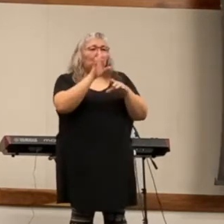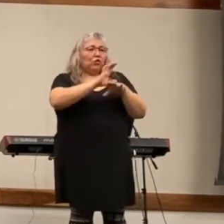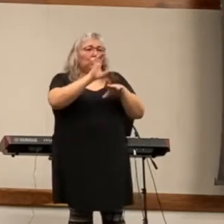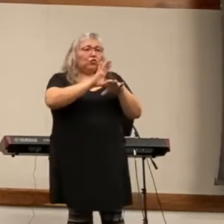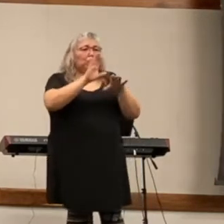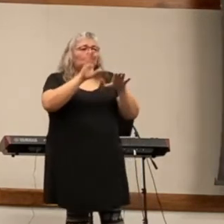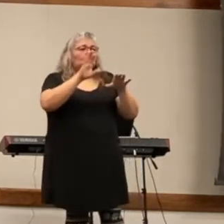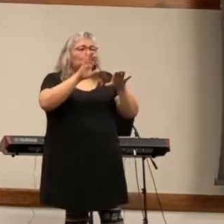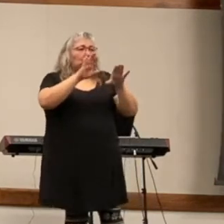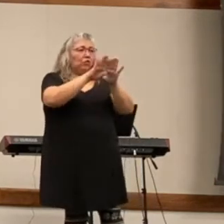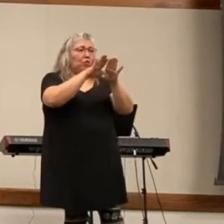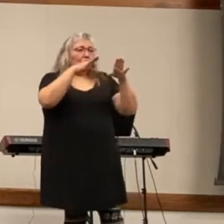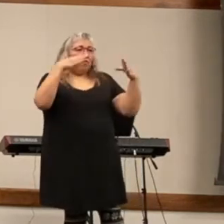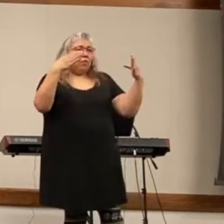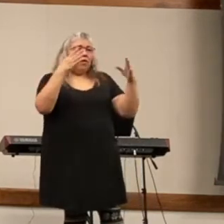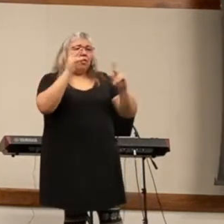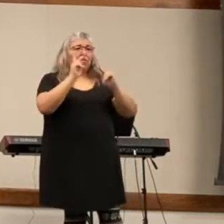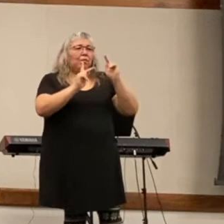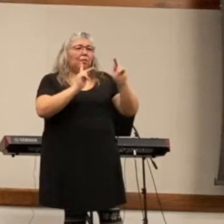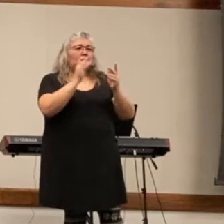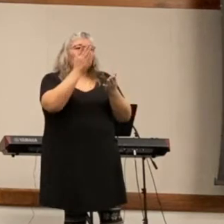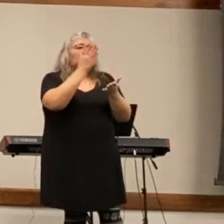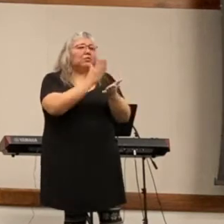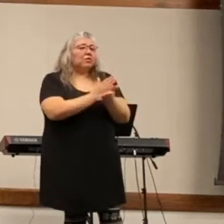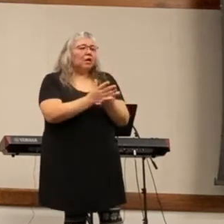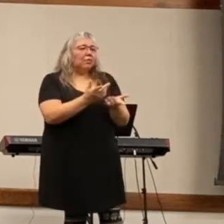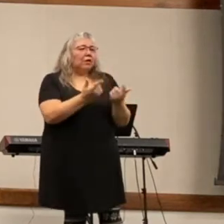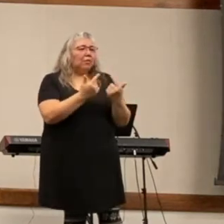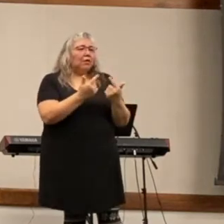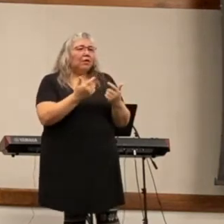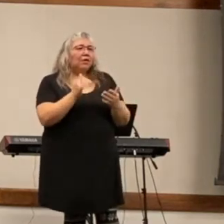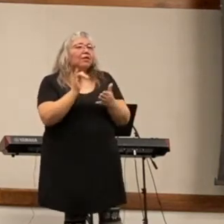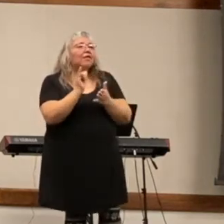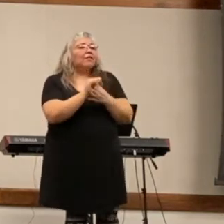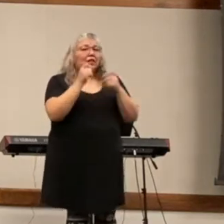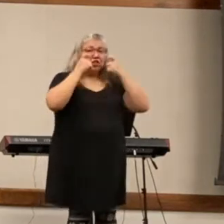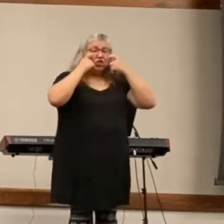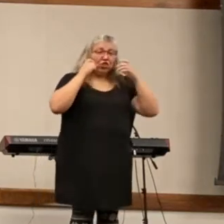doors opened again, people stopped coming, and that shocked me.